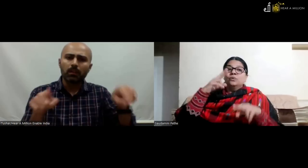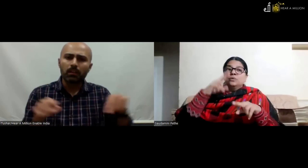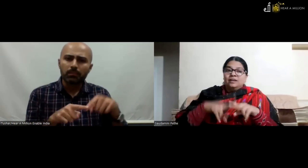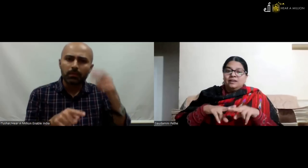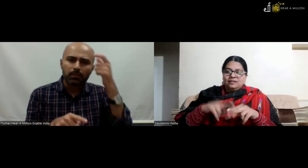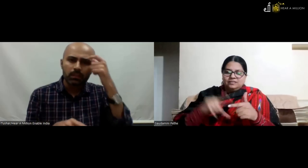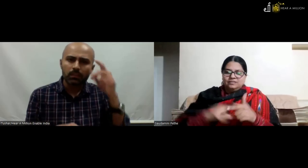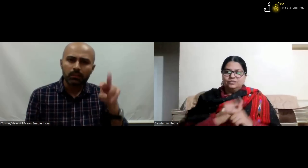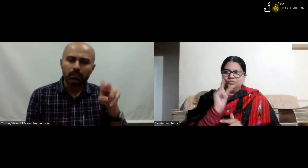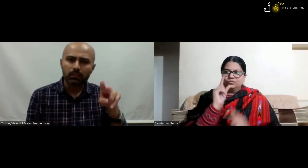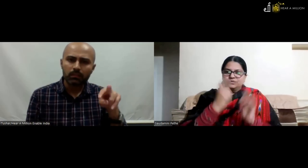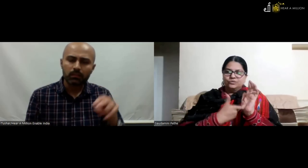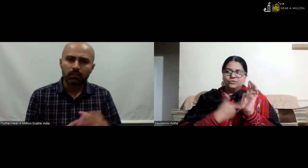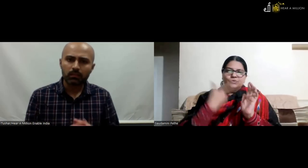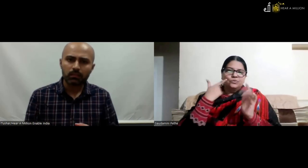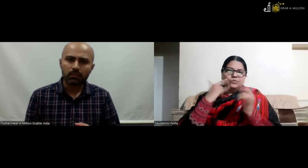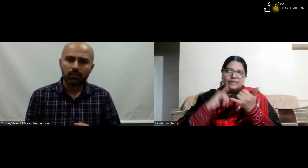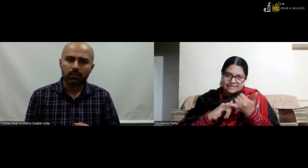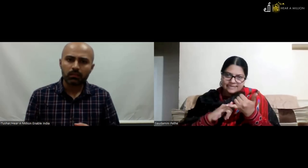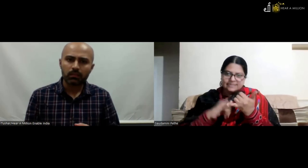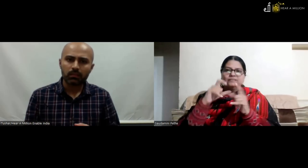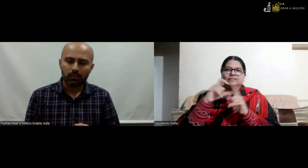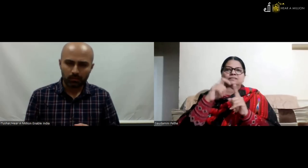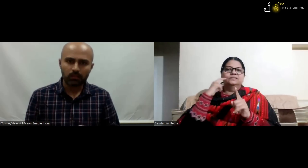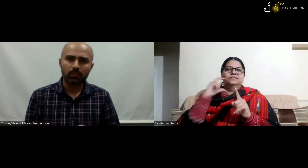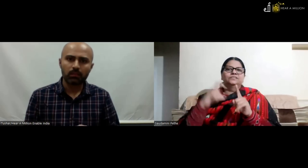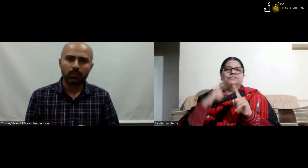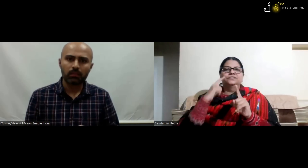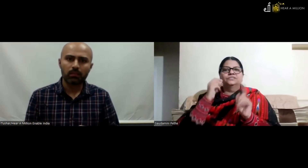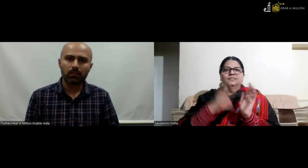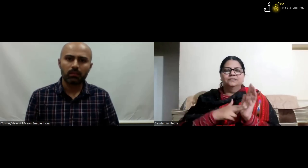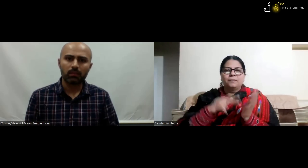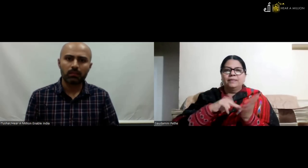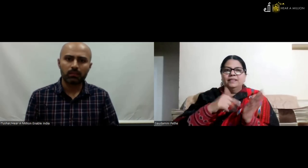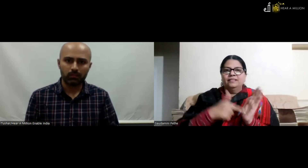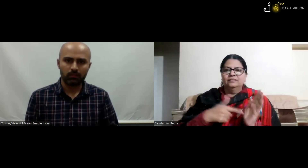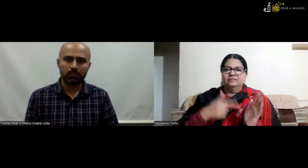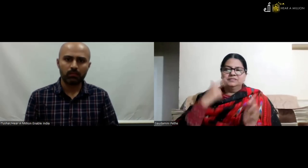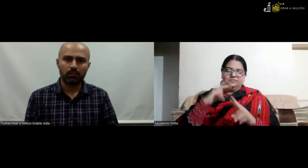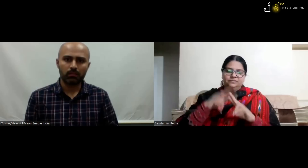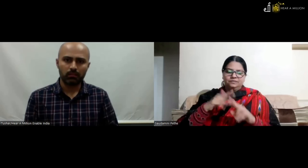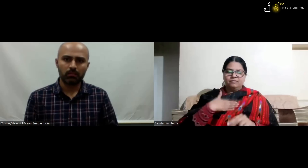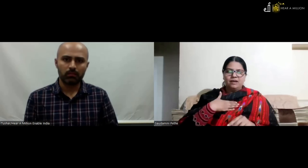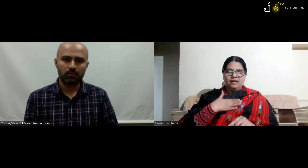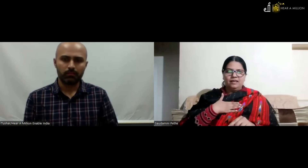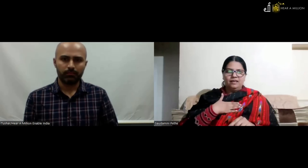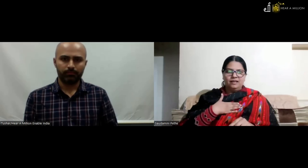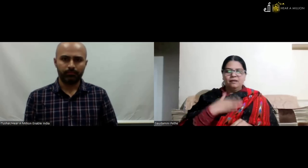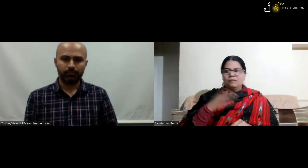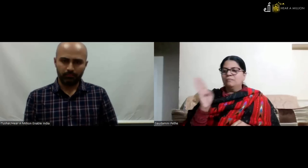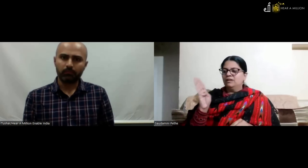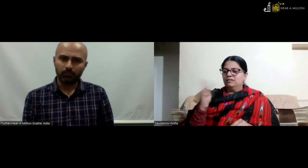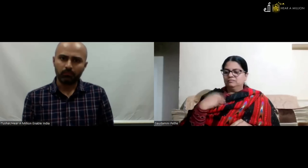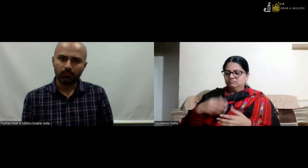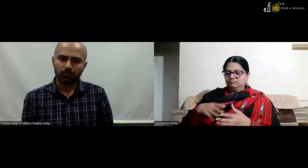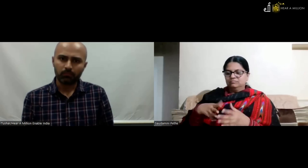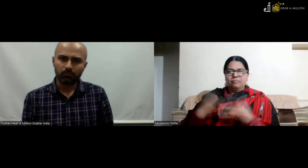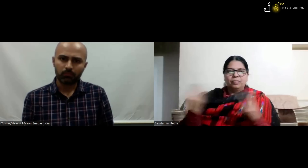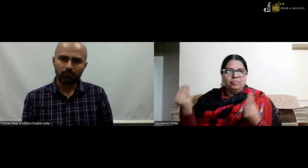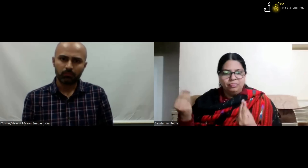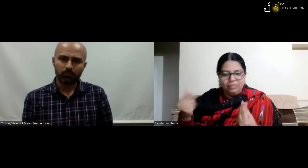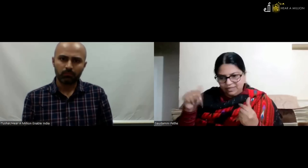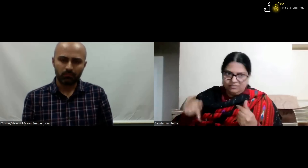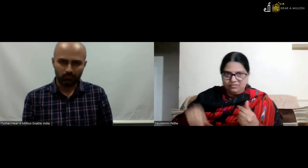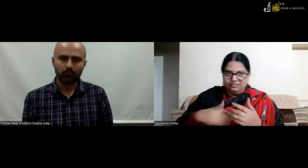the Maharashtra. So when in jurisdiction in that area, so they say that, yeah, for